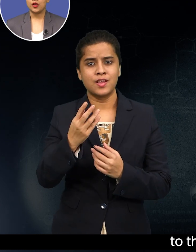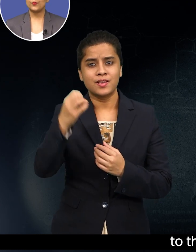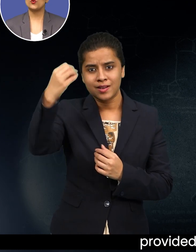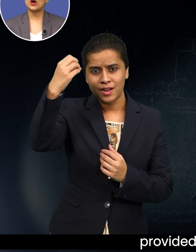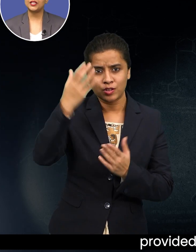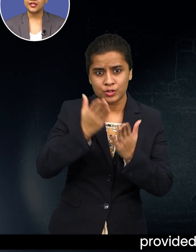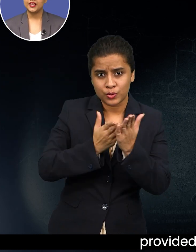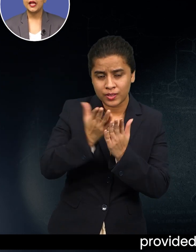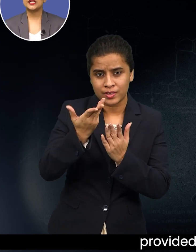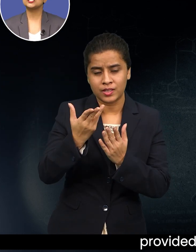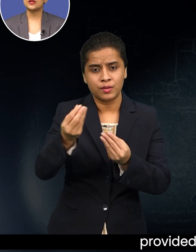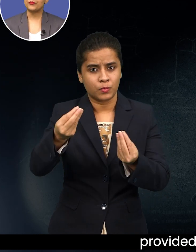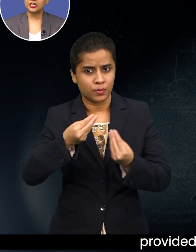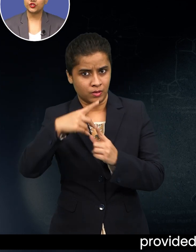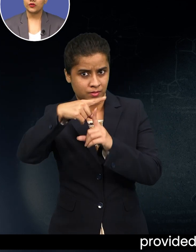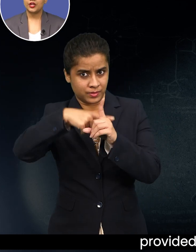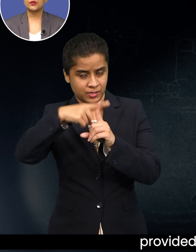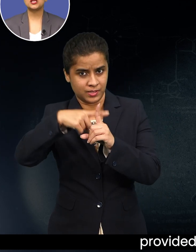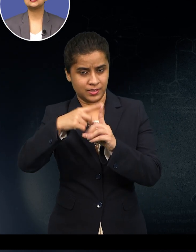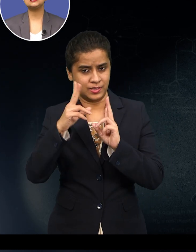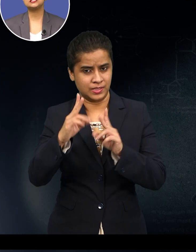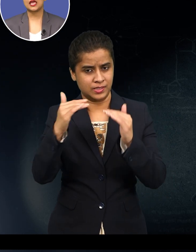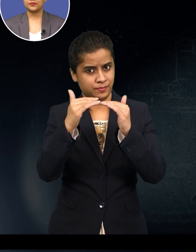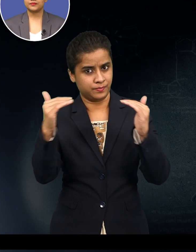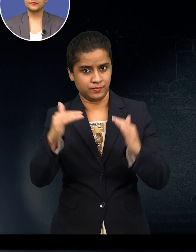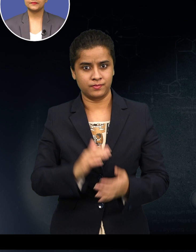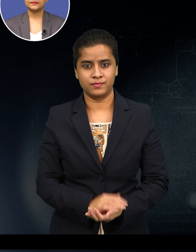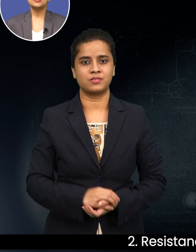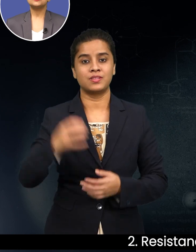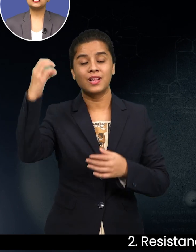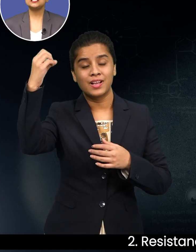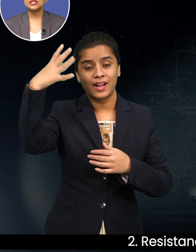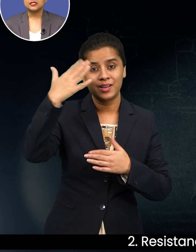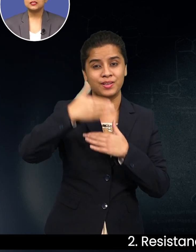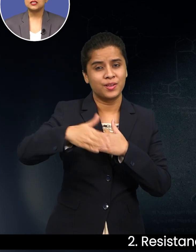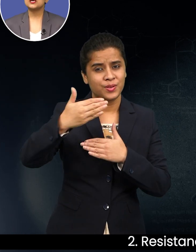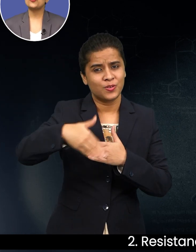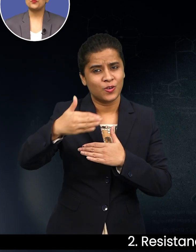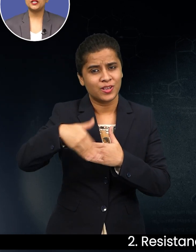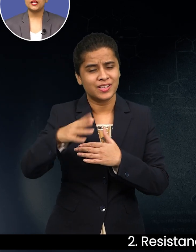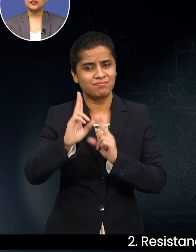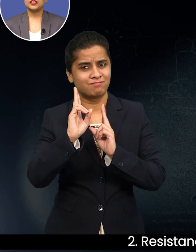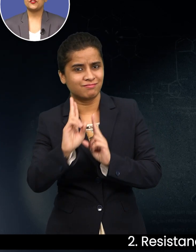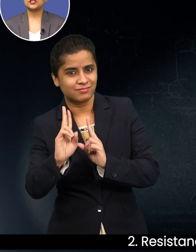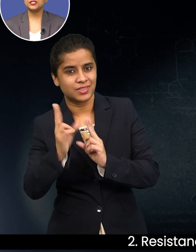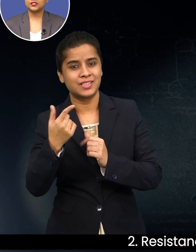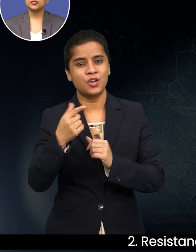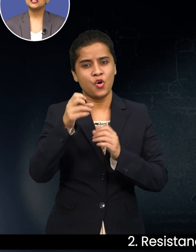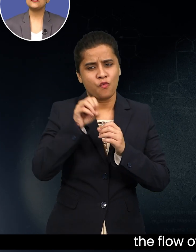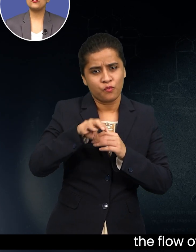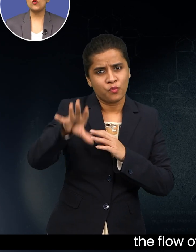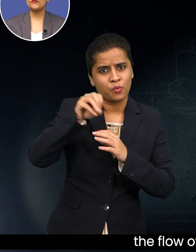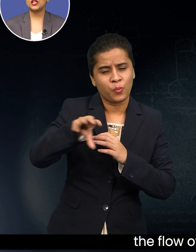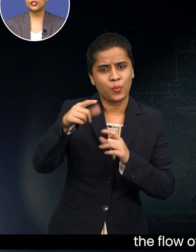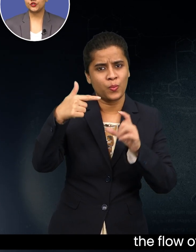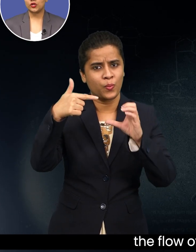it, provided its temperature remains the same. Resistance is a property that resists